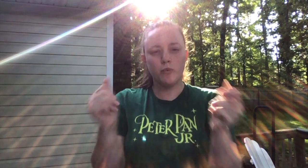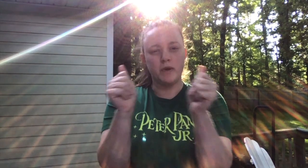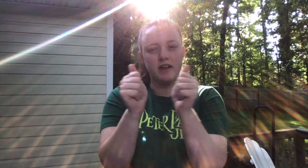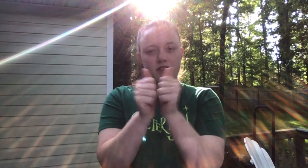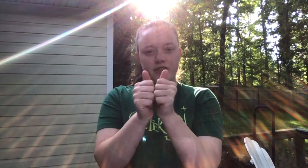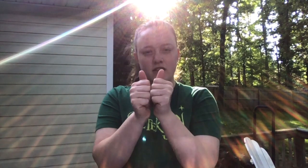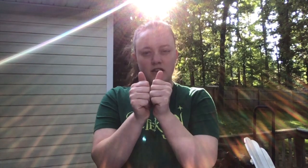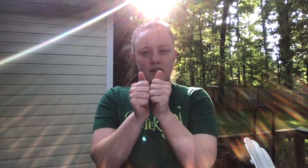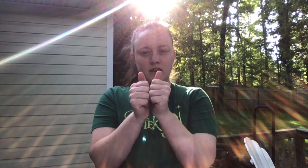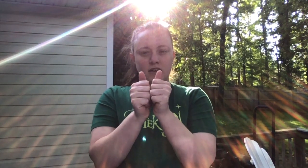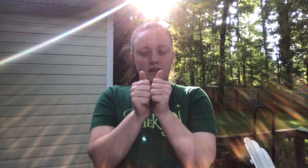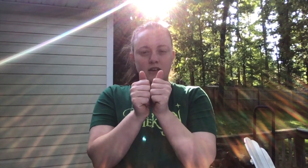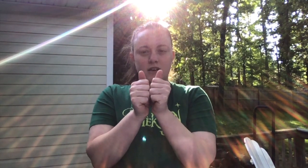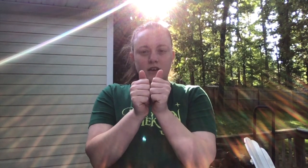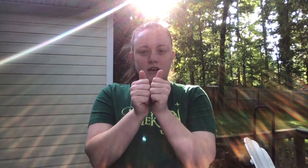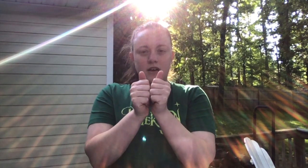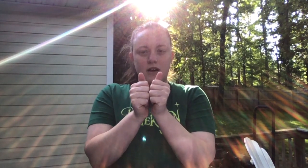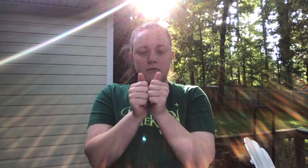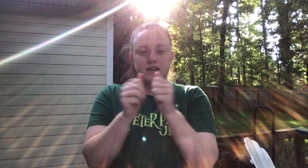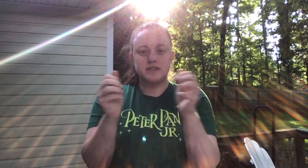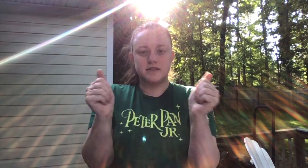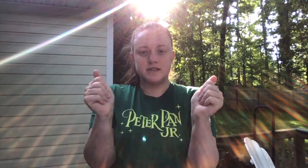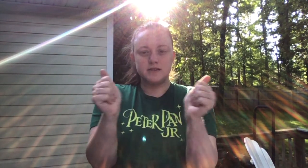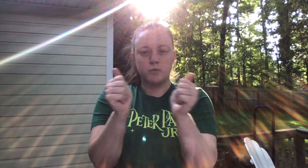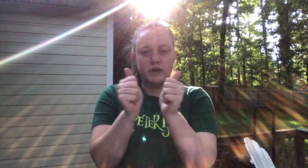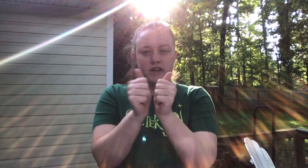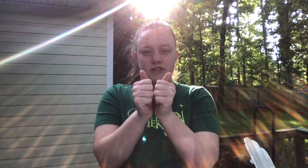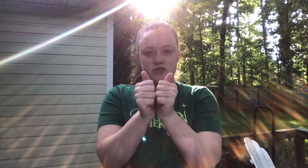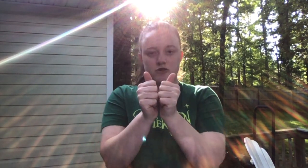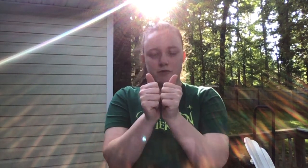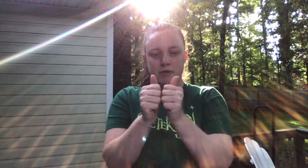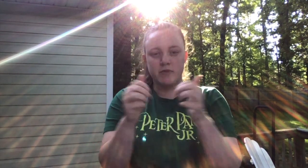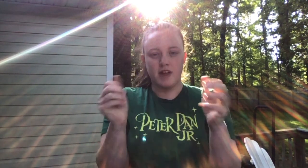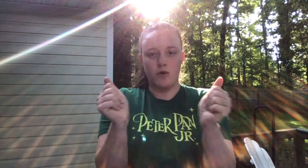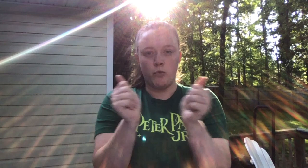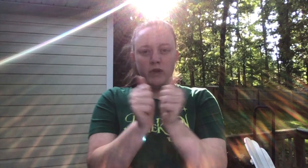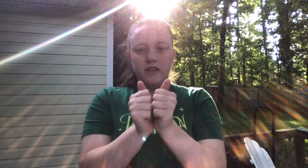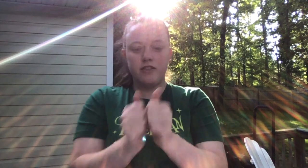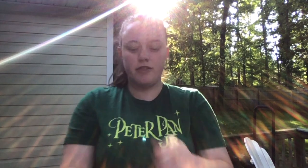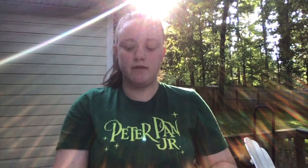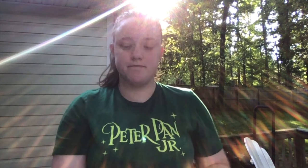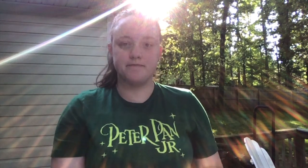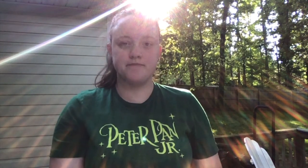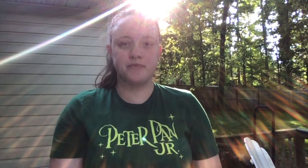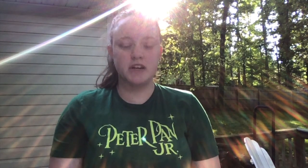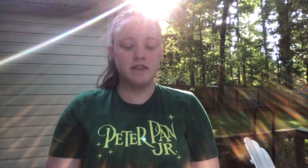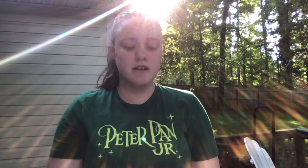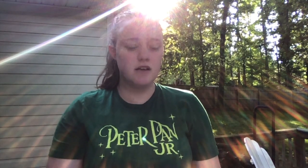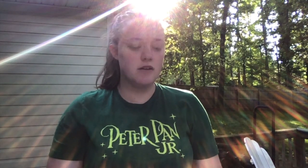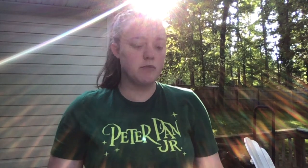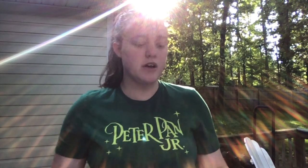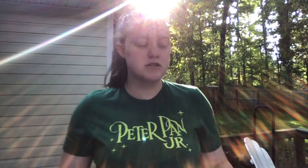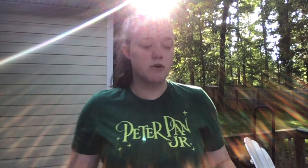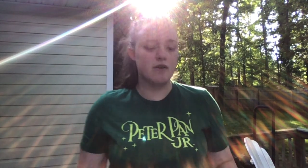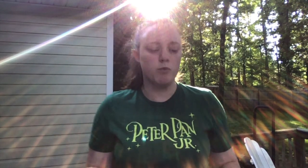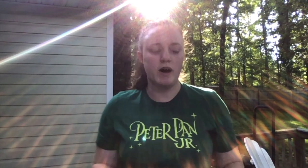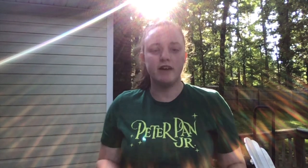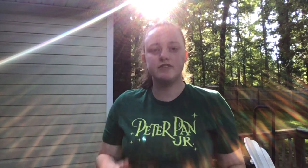with. So this is with, to remember that, with. And then we also have wife. So